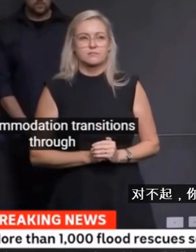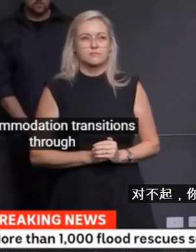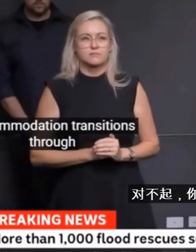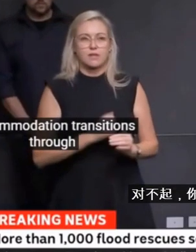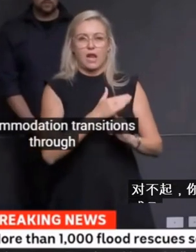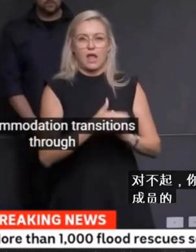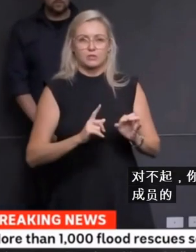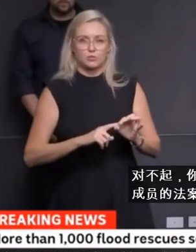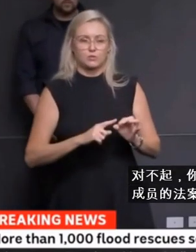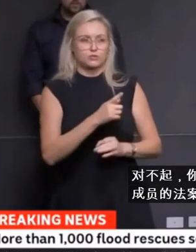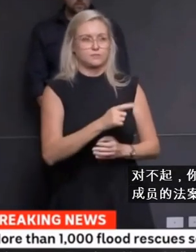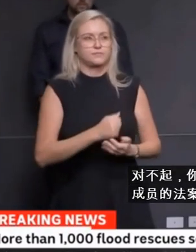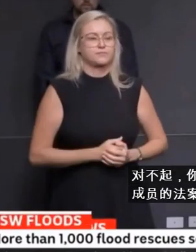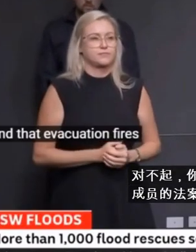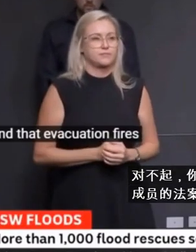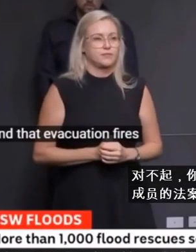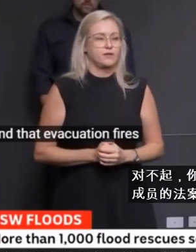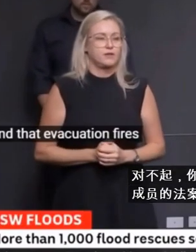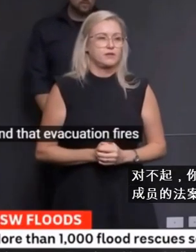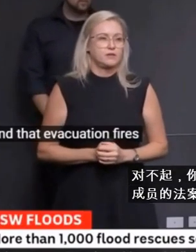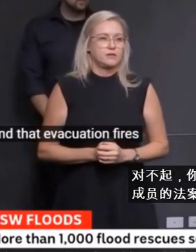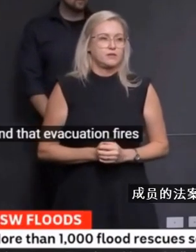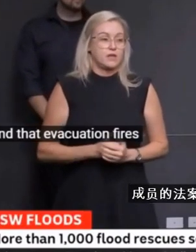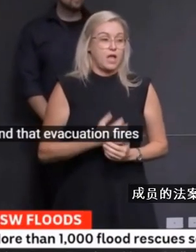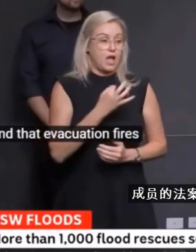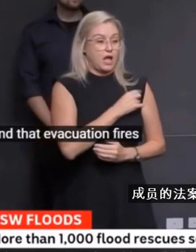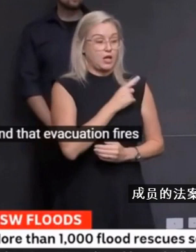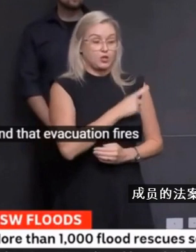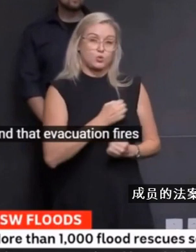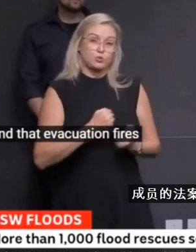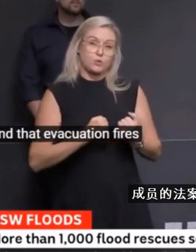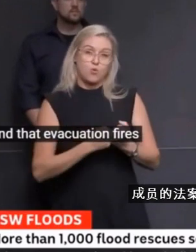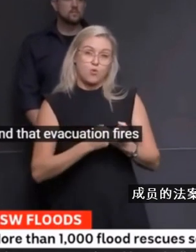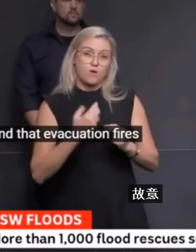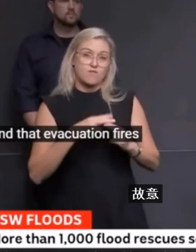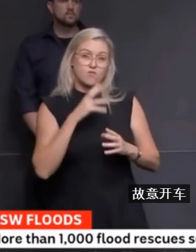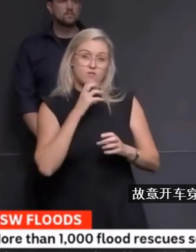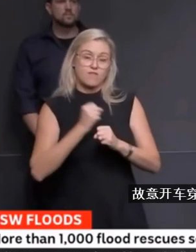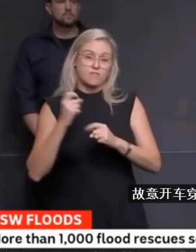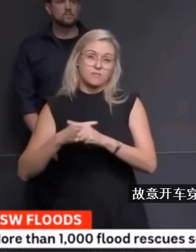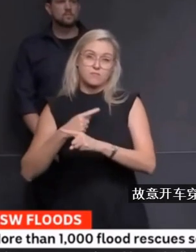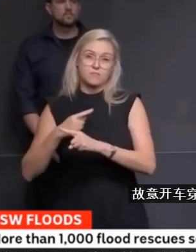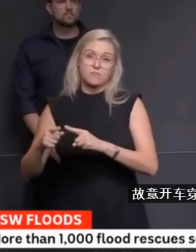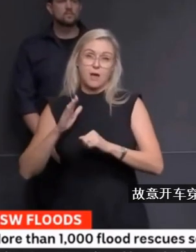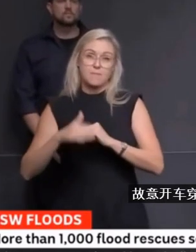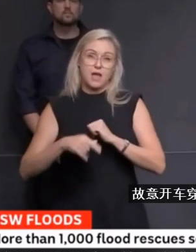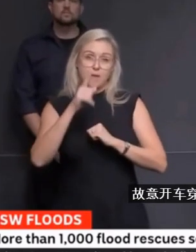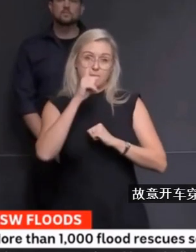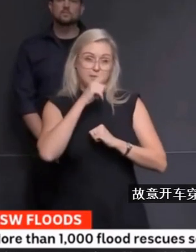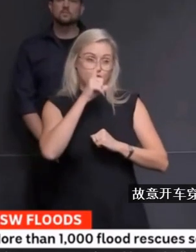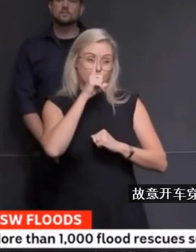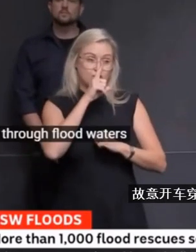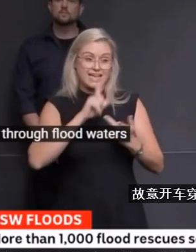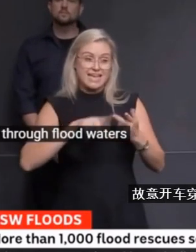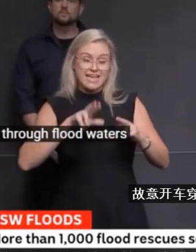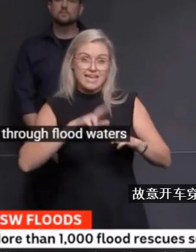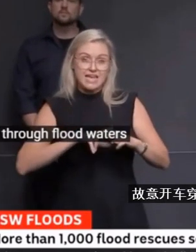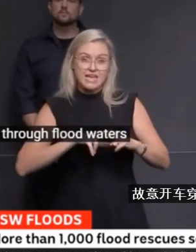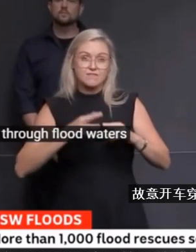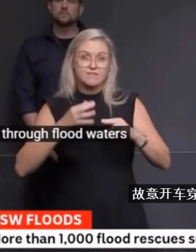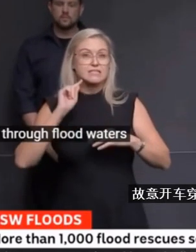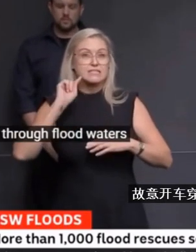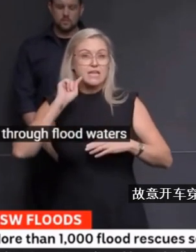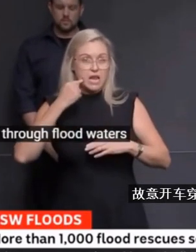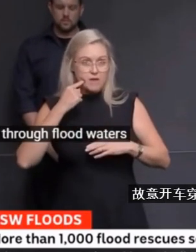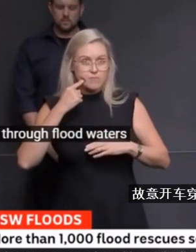Would you support a private member's bill that would see fines introduced for people who deliberately drive through floodwaters with the